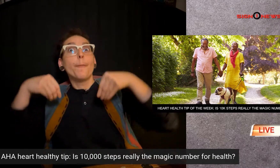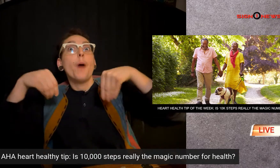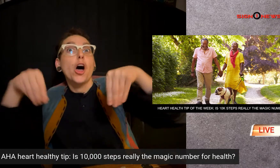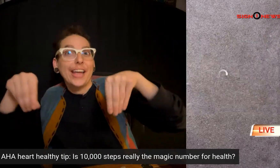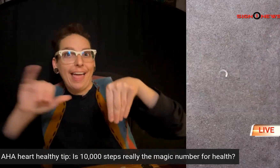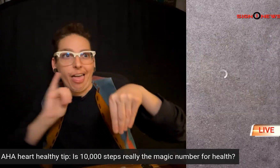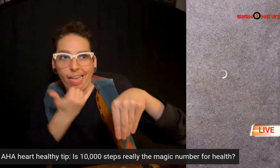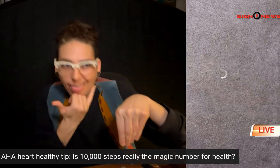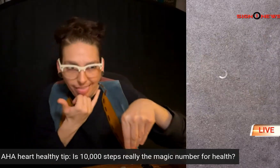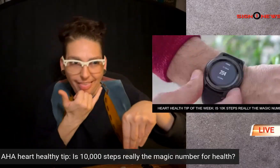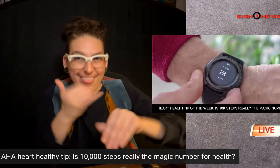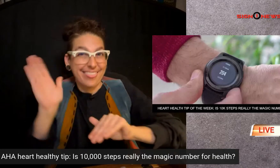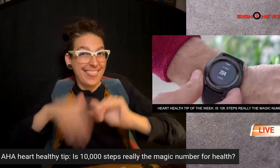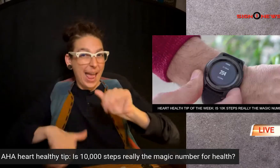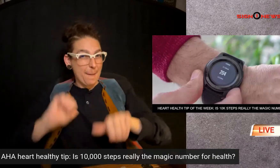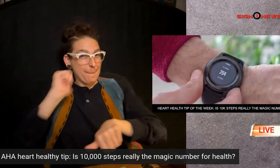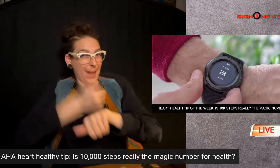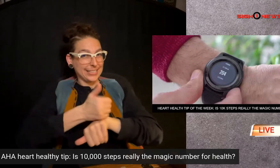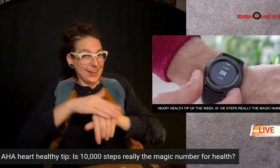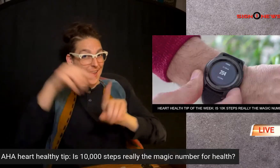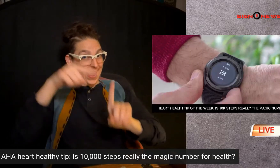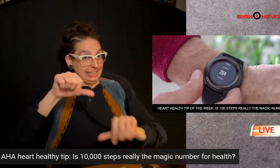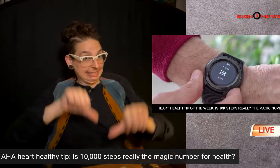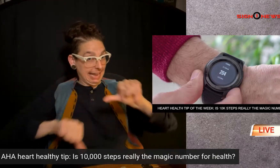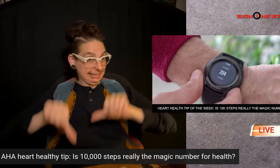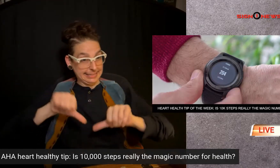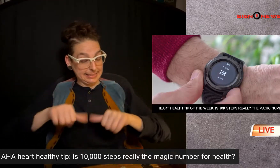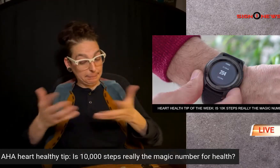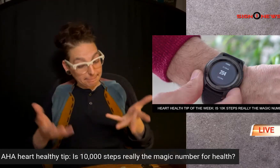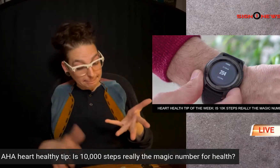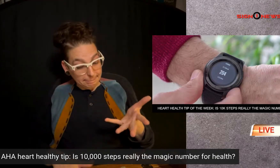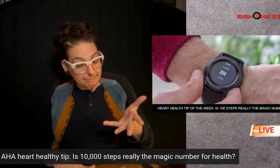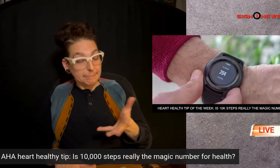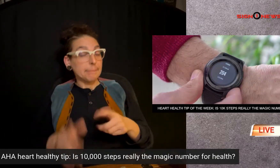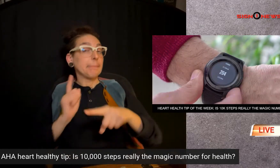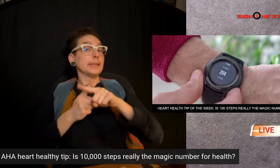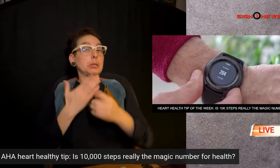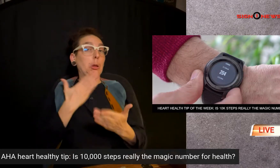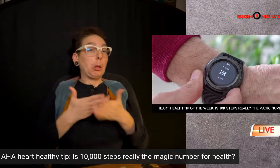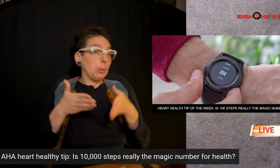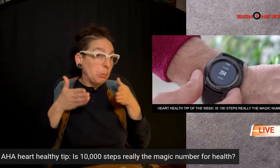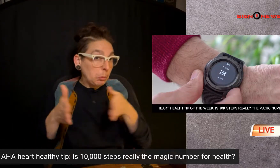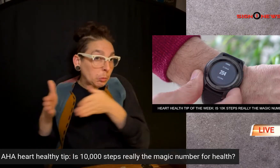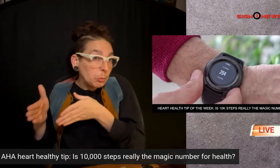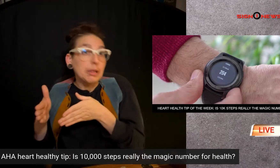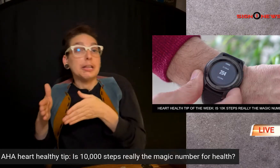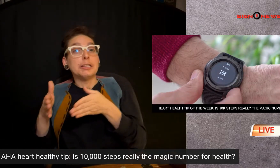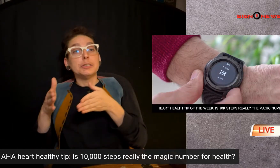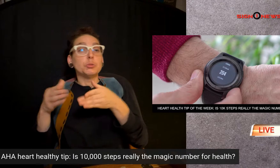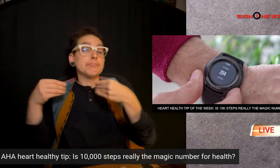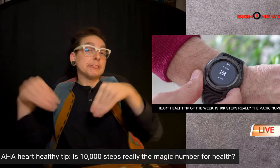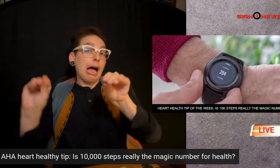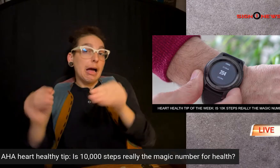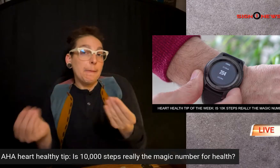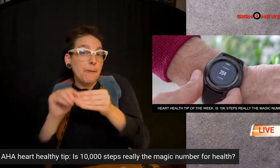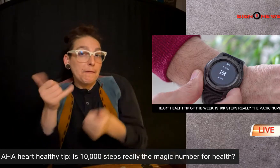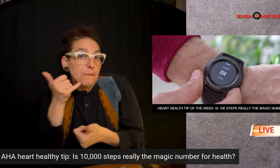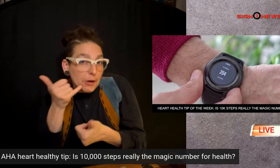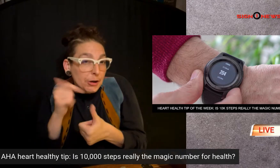Well, that's actually more of a marketing accident than based on science, and a good way to